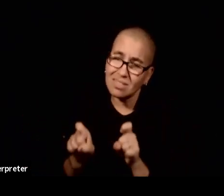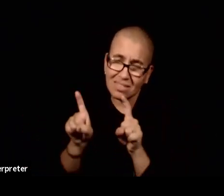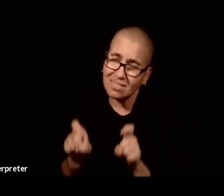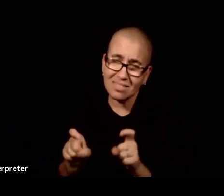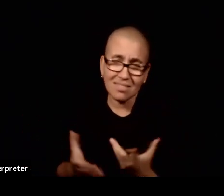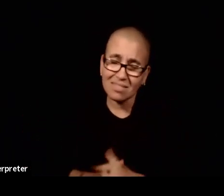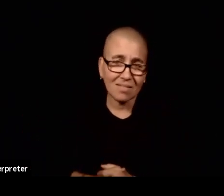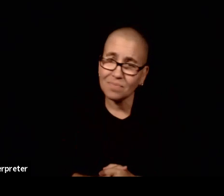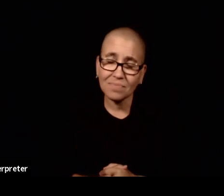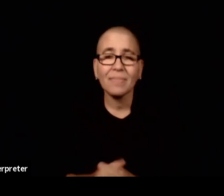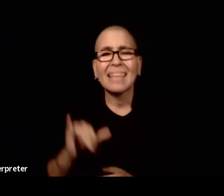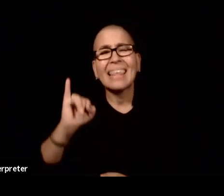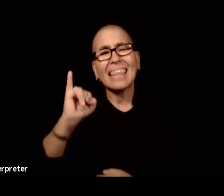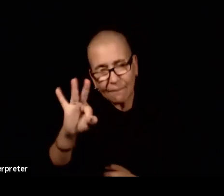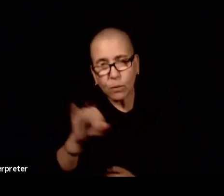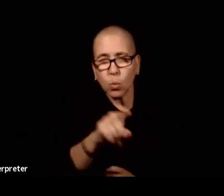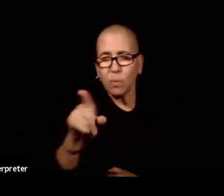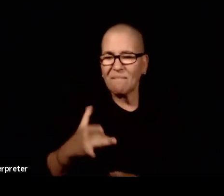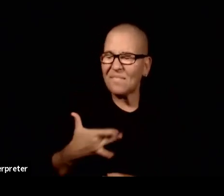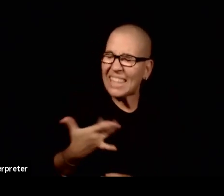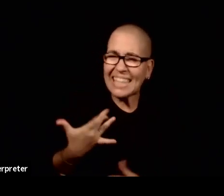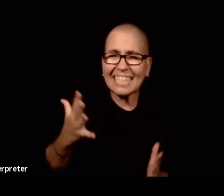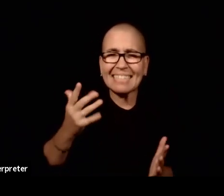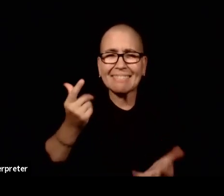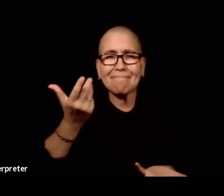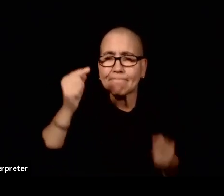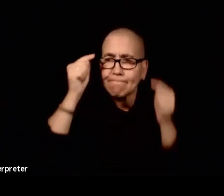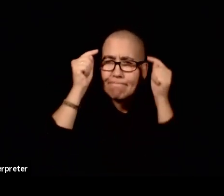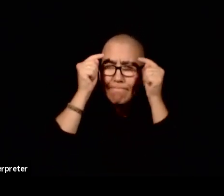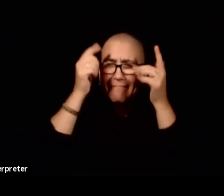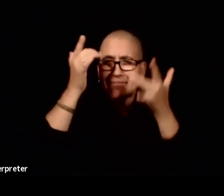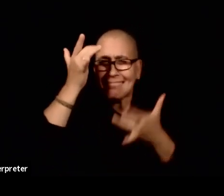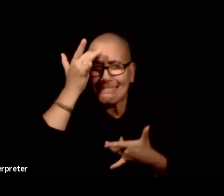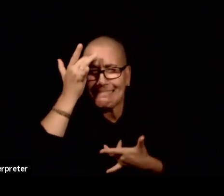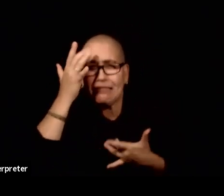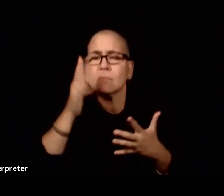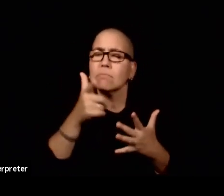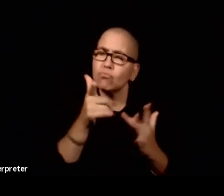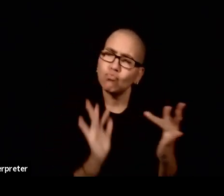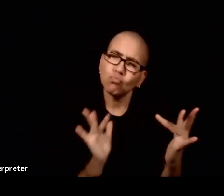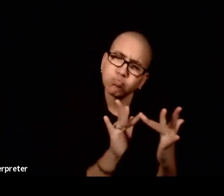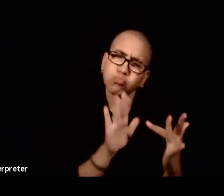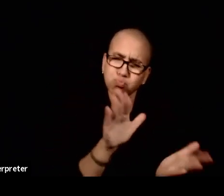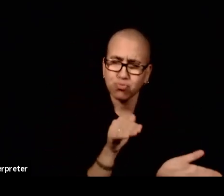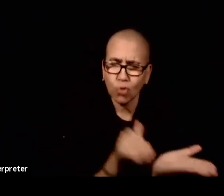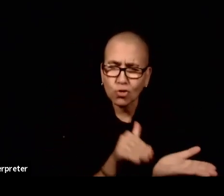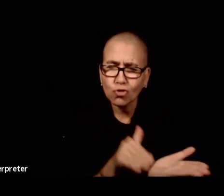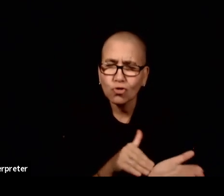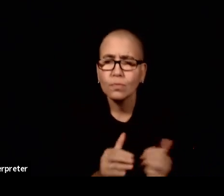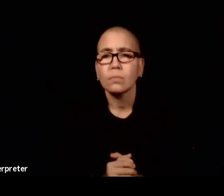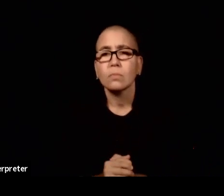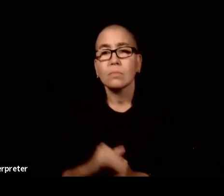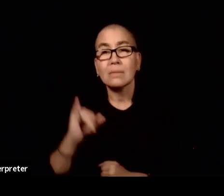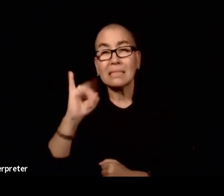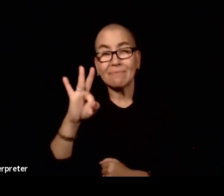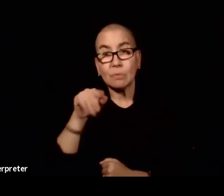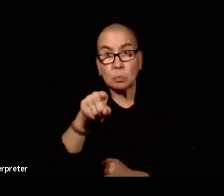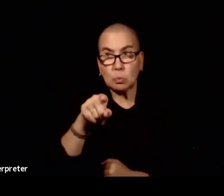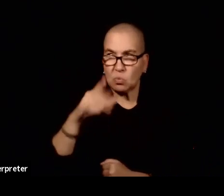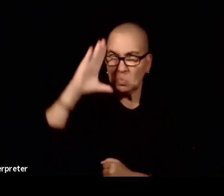they're symptomatic, if their provider wants them tested, if you hear from public health that you may have been exposed and are recommended to get